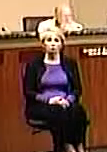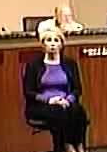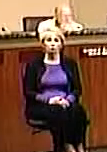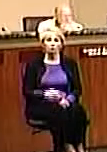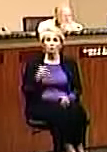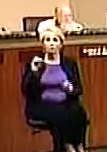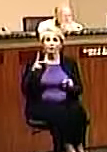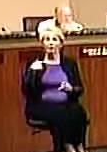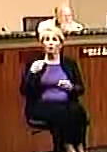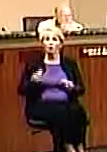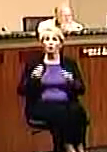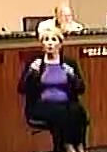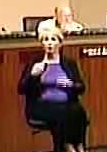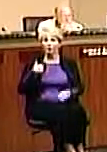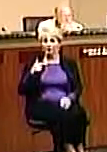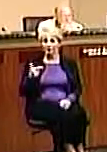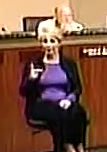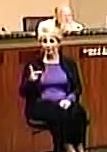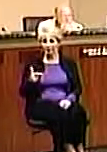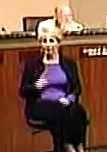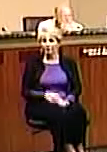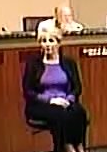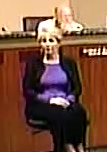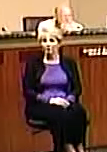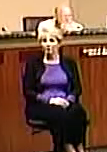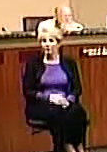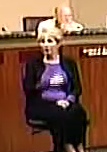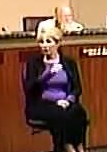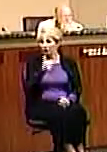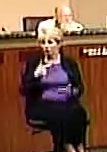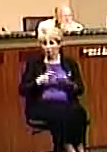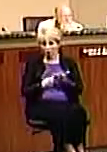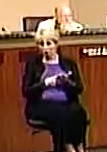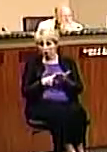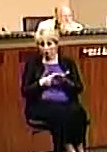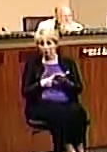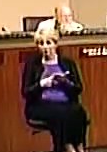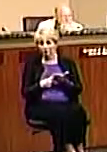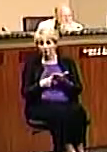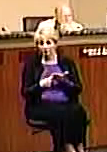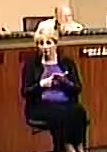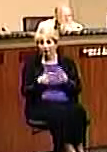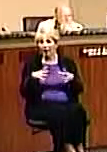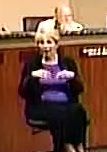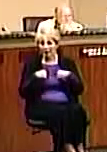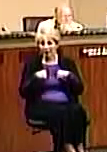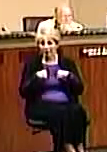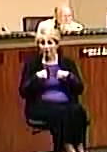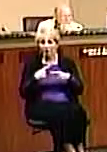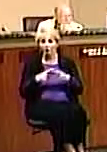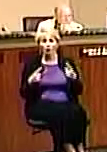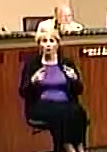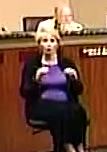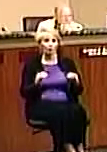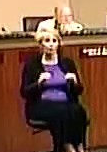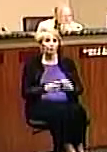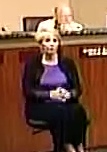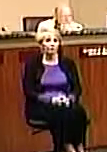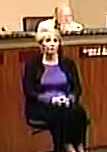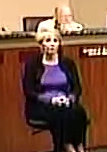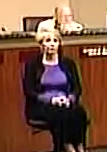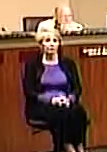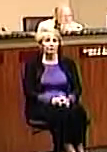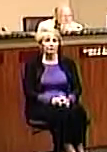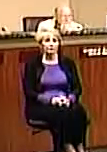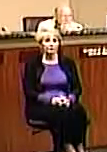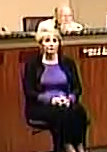Okay, we have a motion. We have a second. Any other discussion? All in favor say aye. Aye. Opposed? Okay.